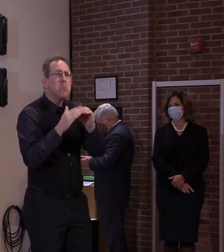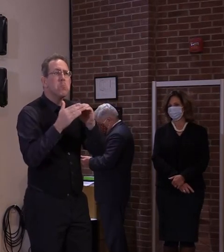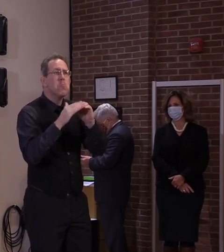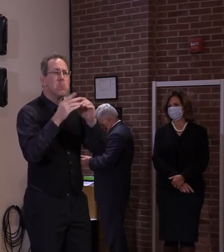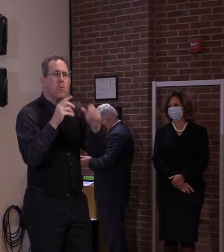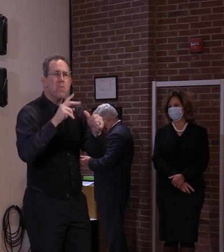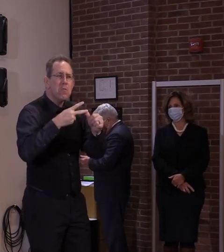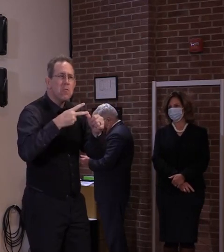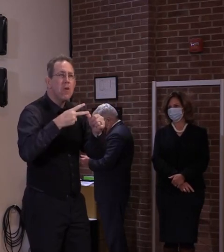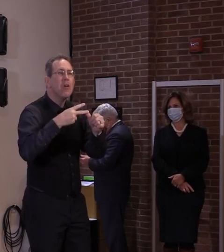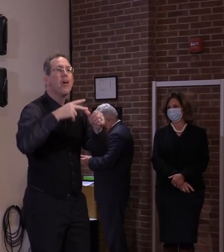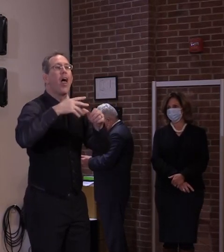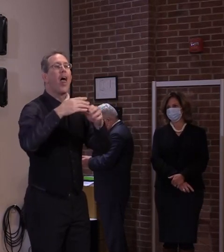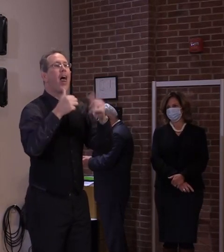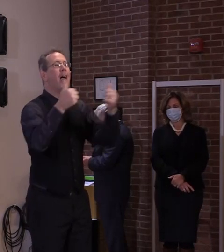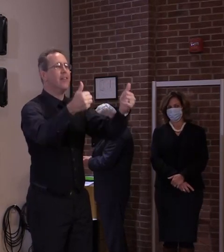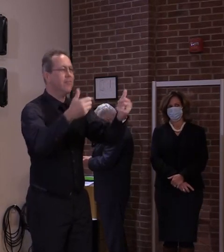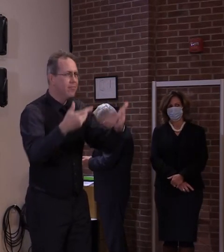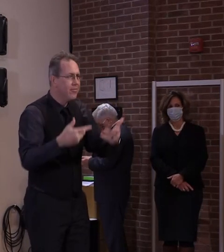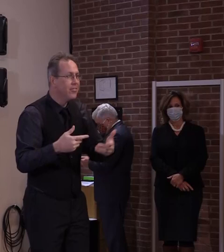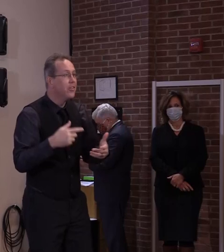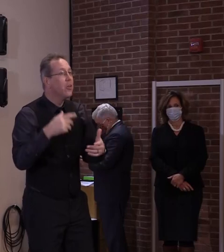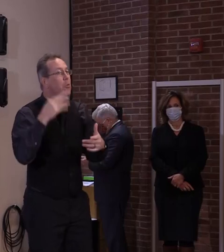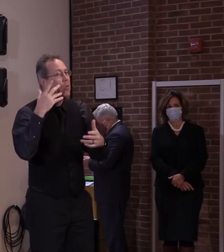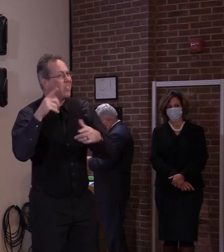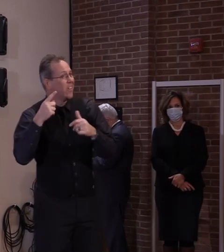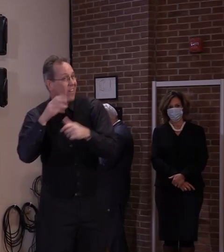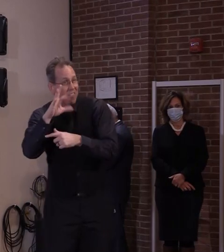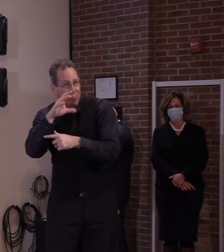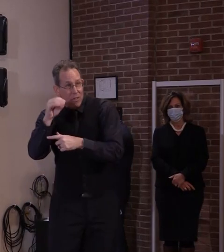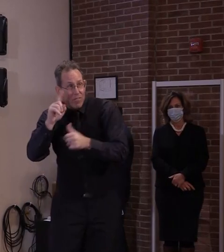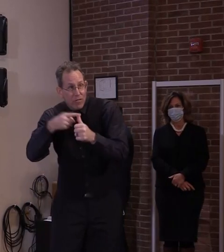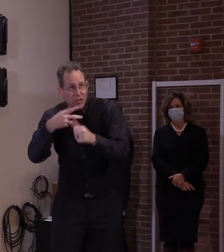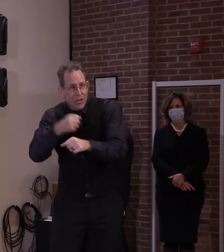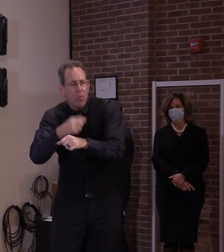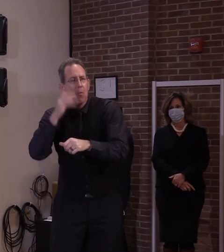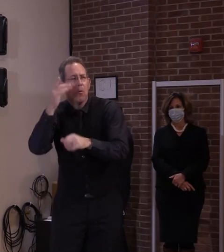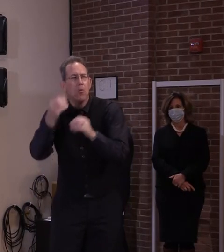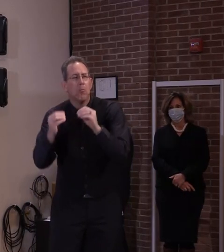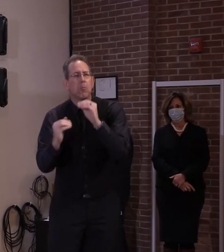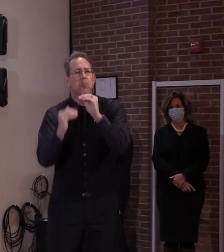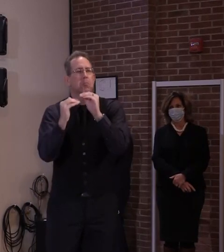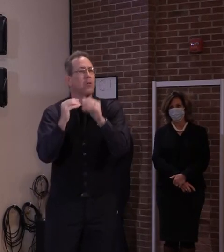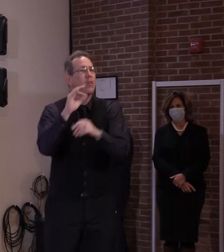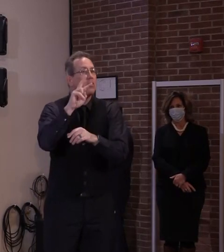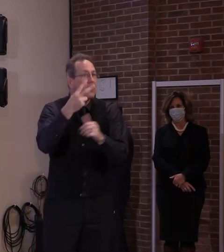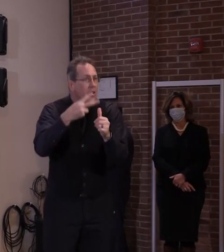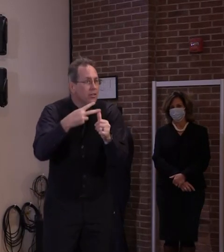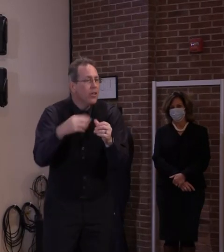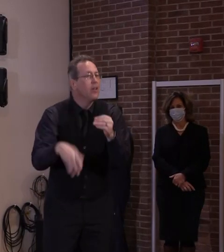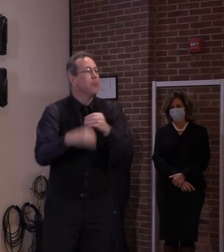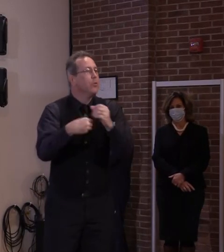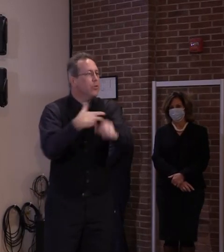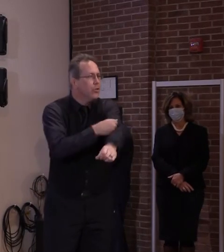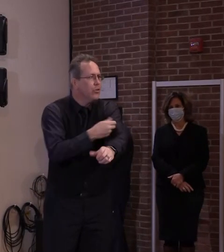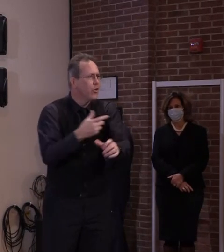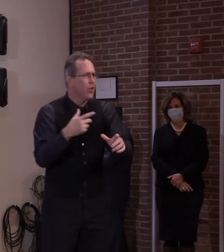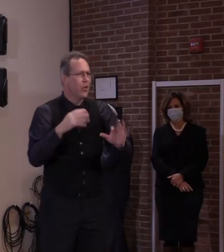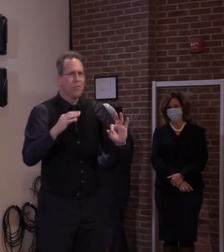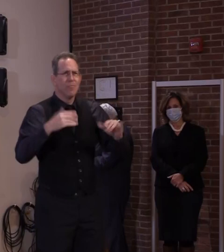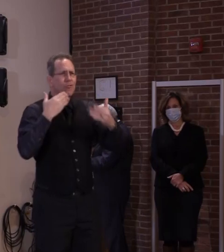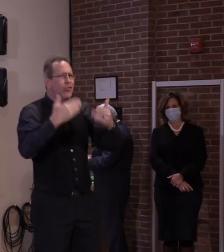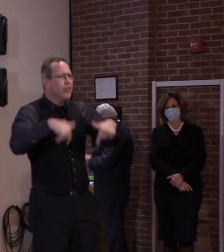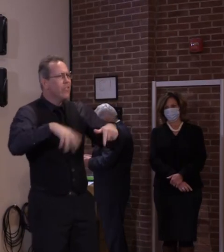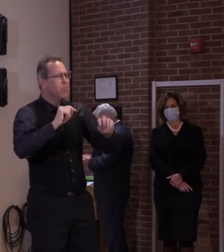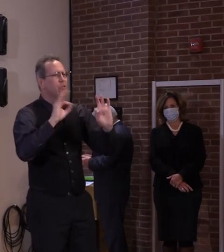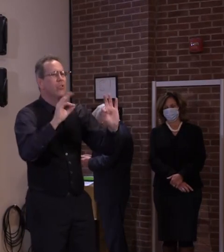get their second dose and their boosters and so forth, we'd be in really, really good shape. We wouldn't need to impose